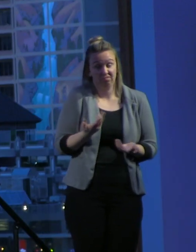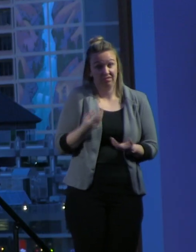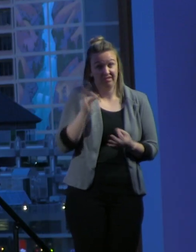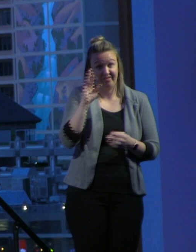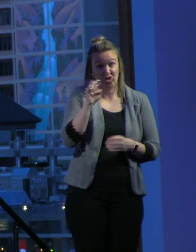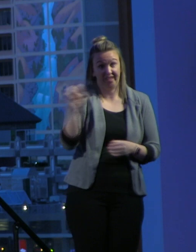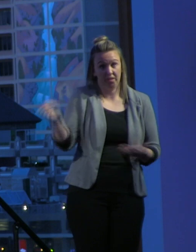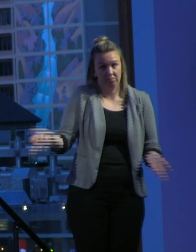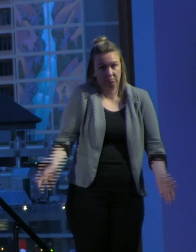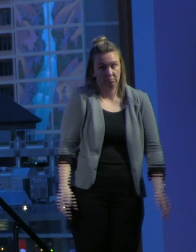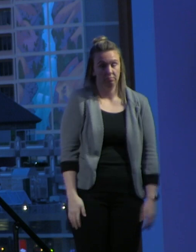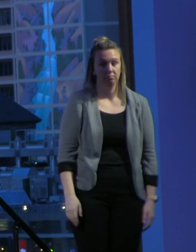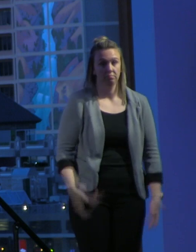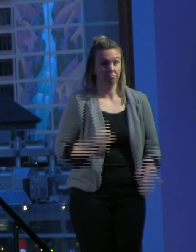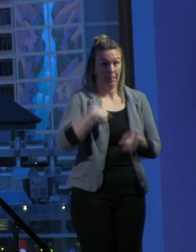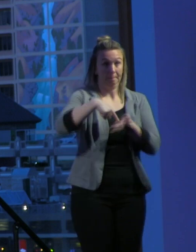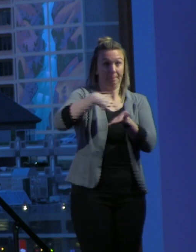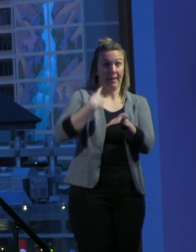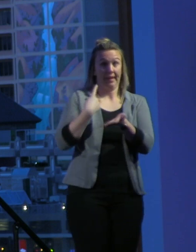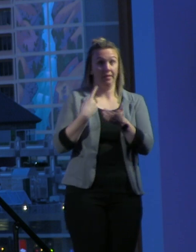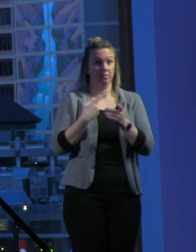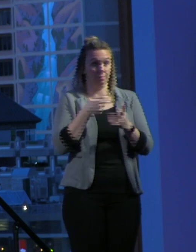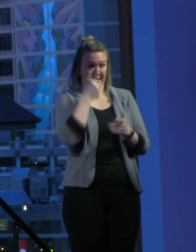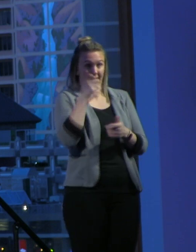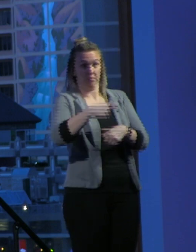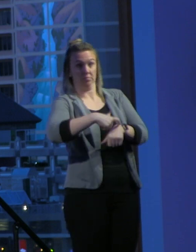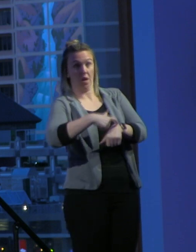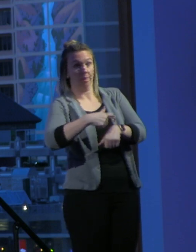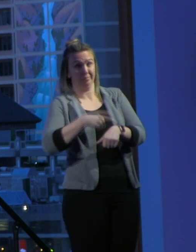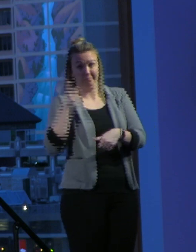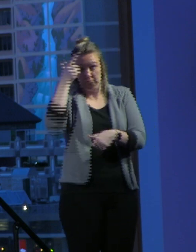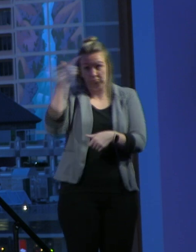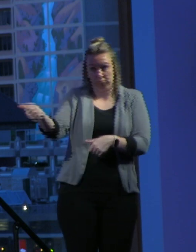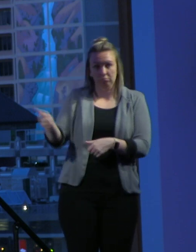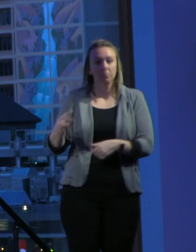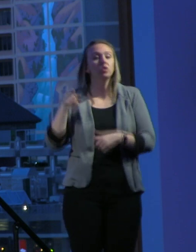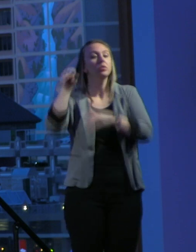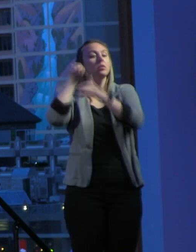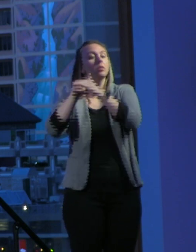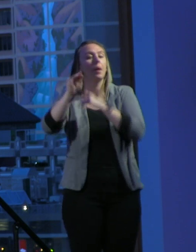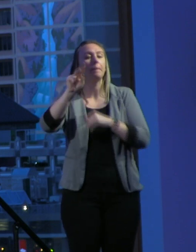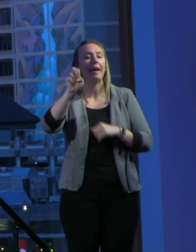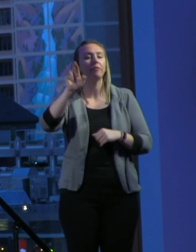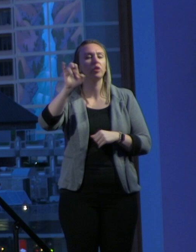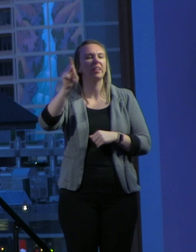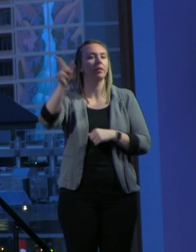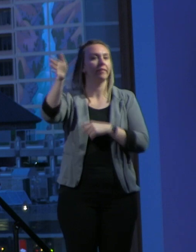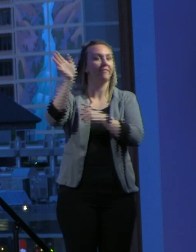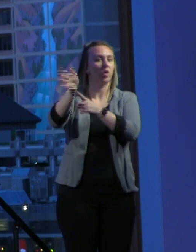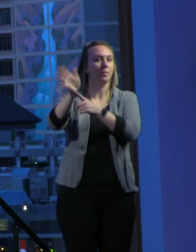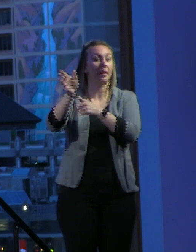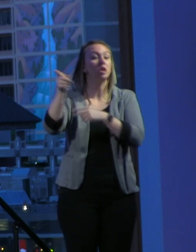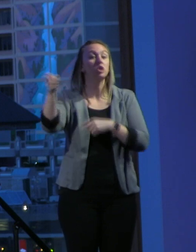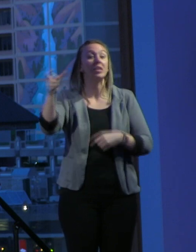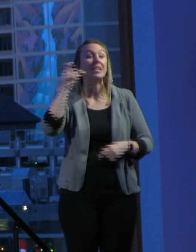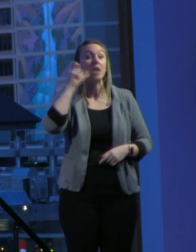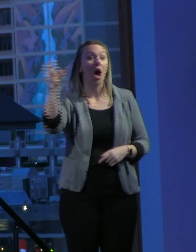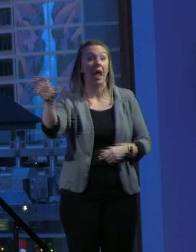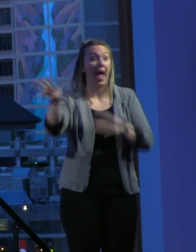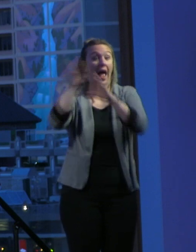free. So I get paid by the meter and you can do whatever you want." She goes into Maverick. She's in there for like 5 minutes. She did not come out the same